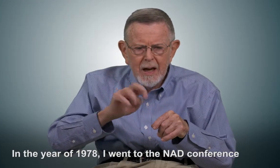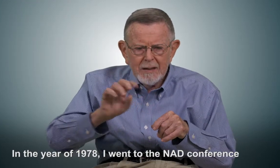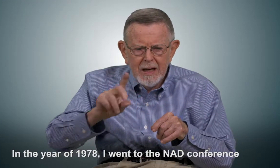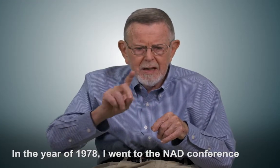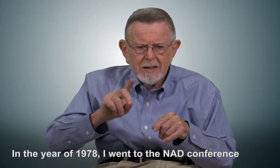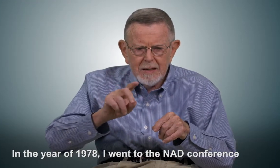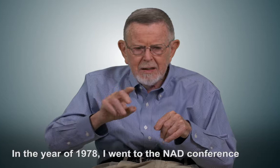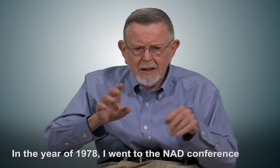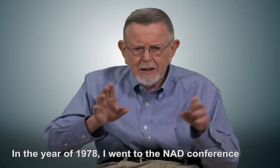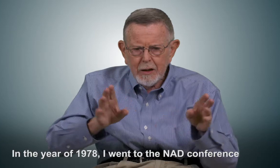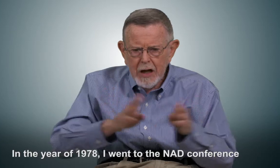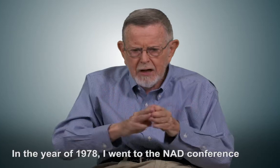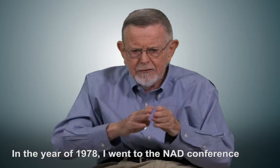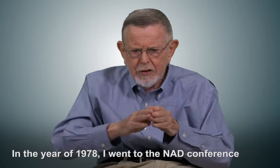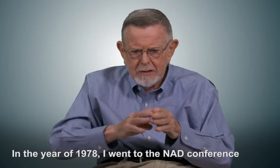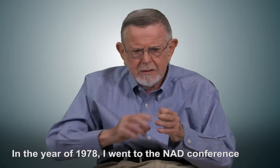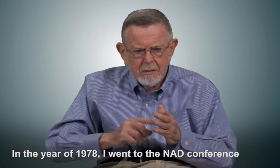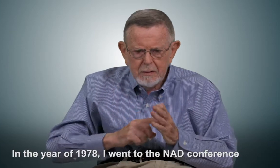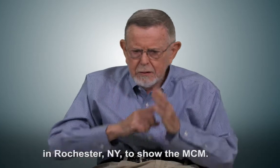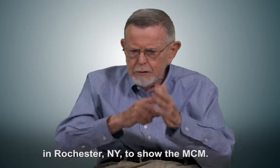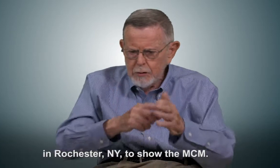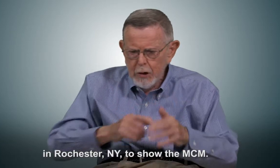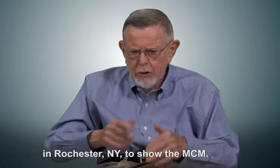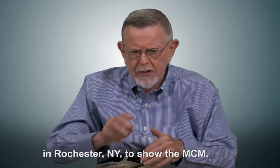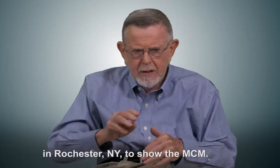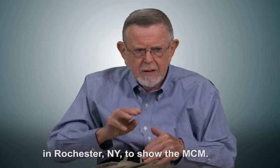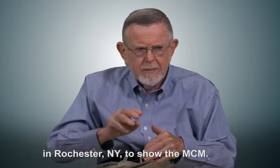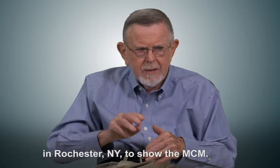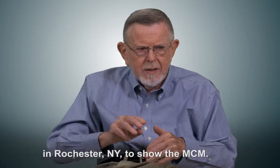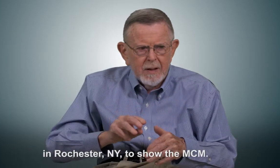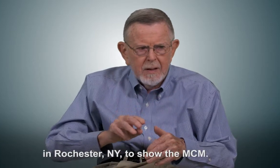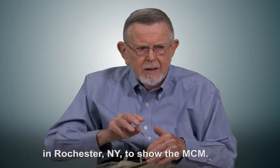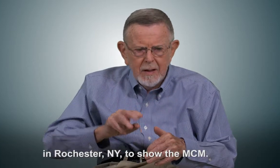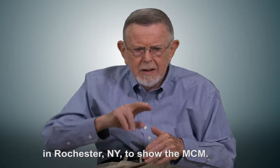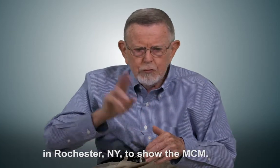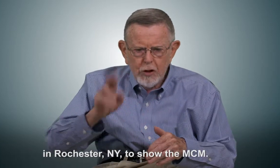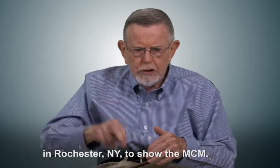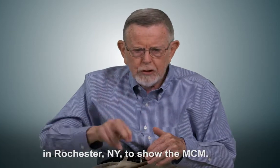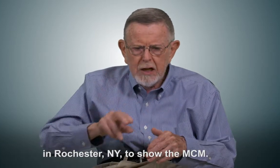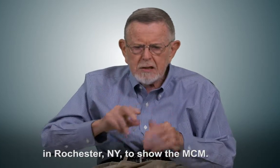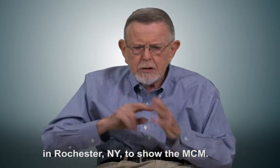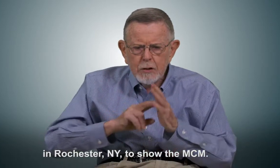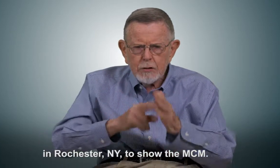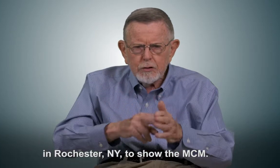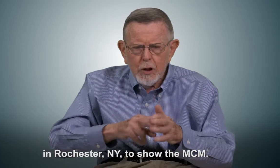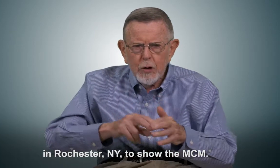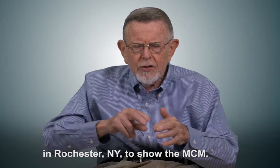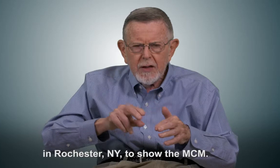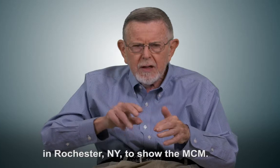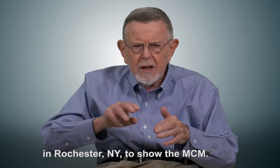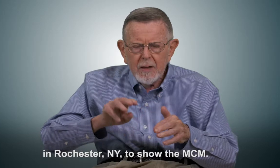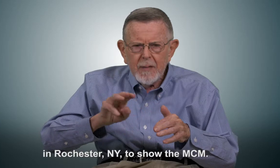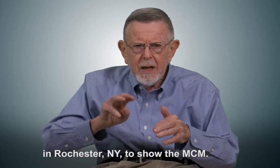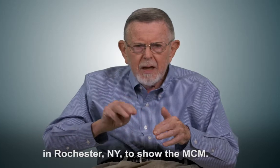an ADL conference to show the, in Westchester, to show the, uh, the